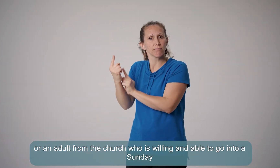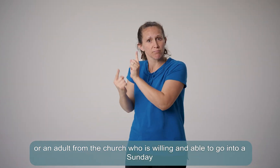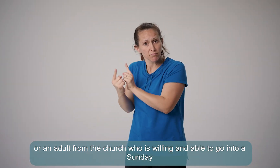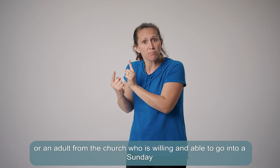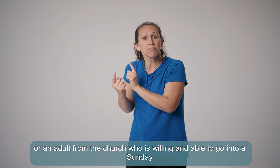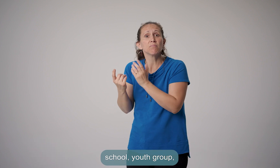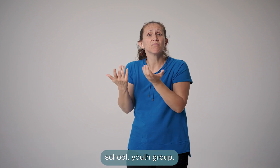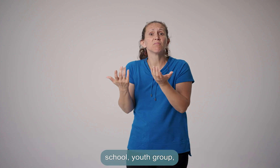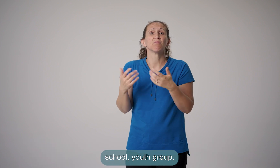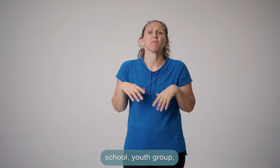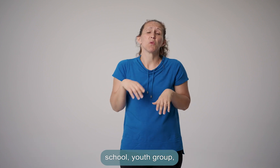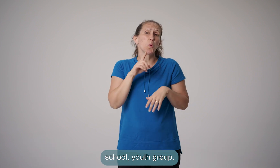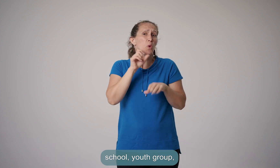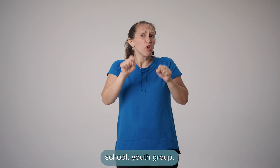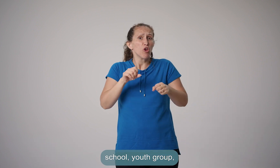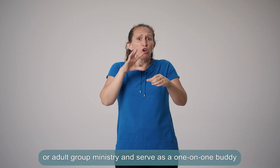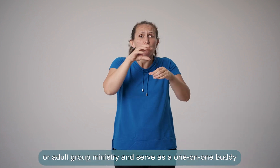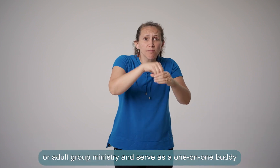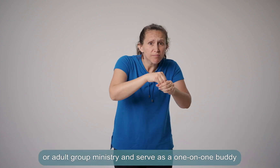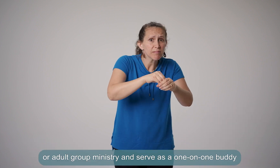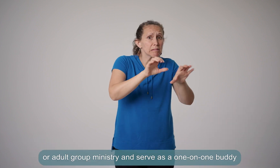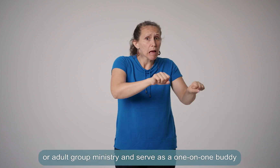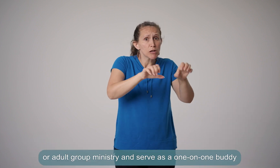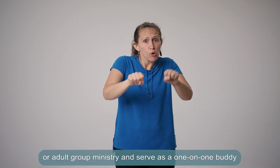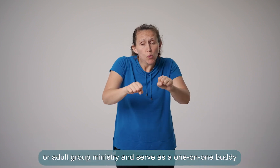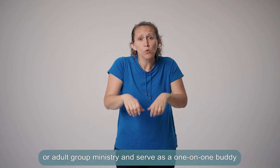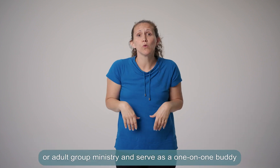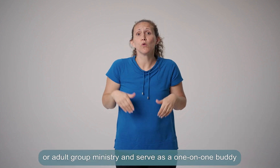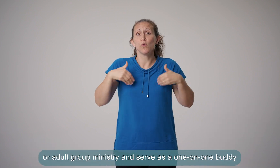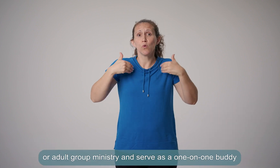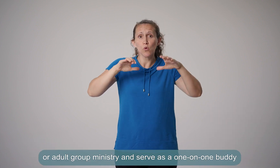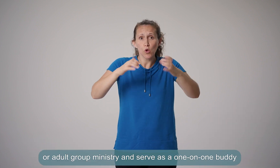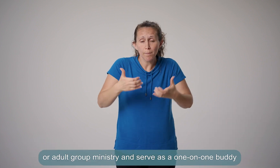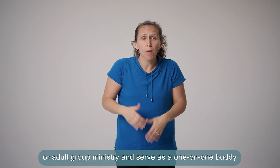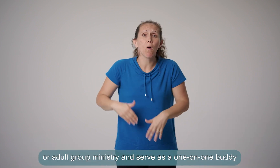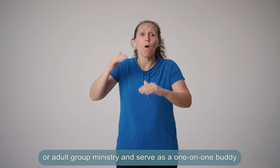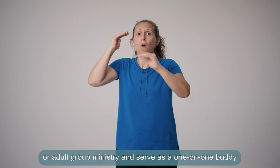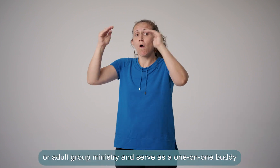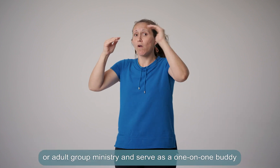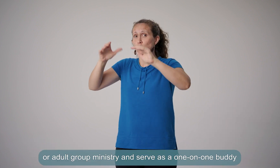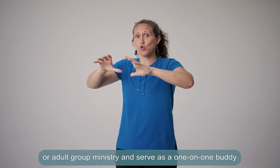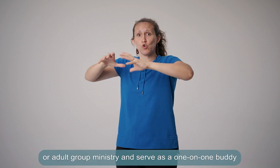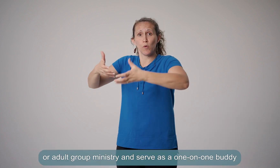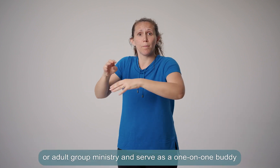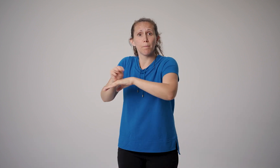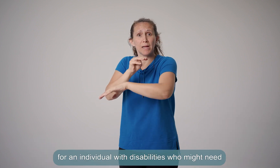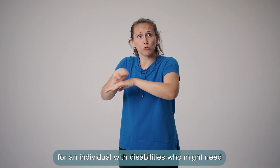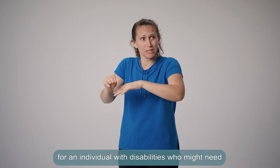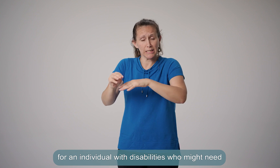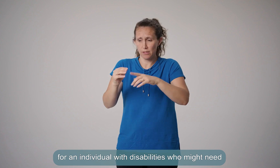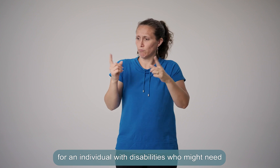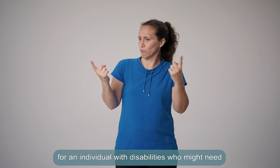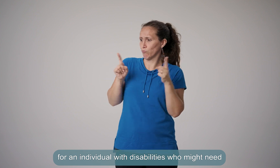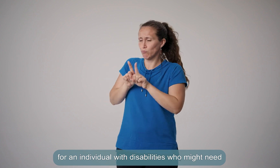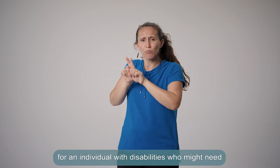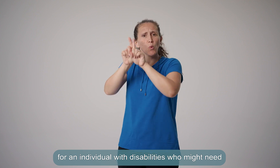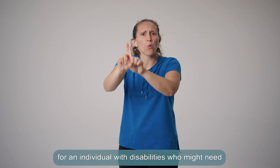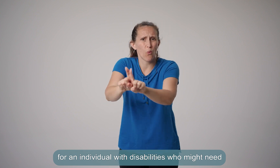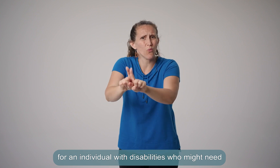into a Sunday school, youth group, or adult group ministry and serve as a one-on-one buddy for an individual with